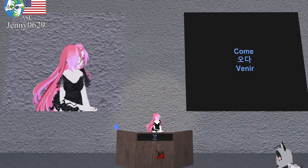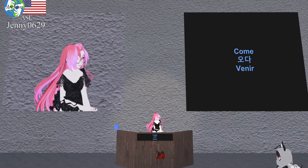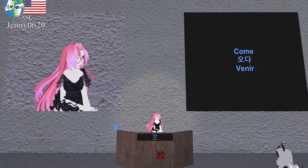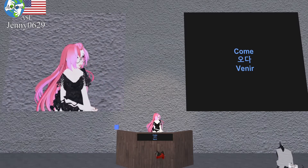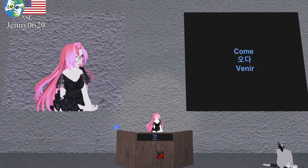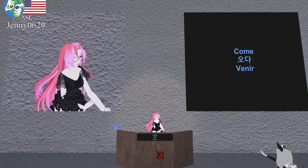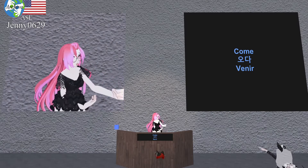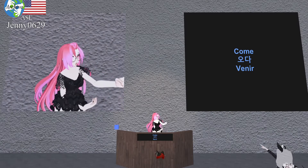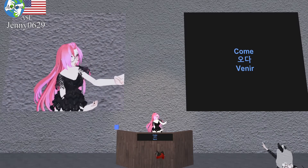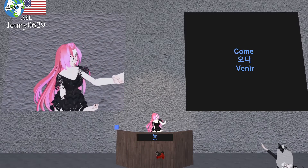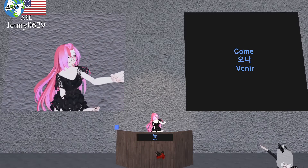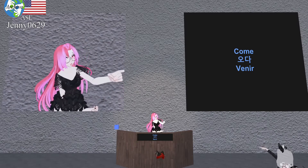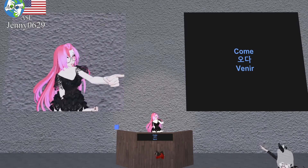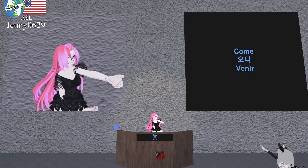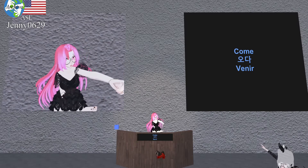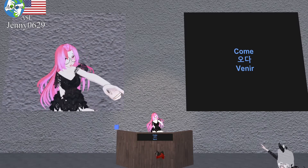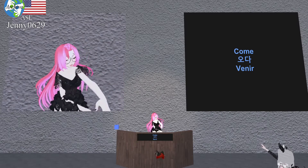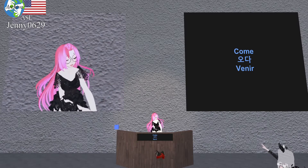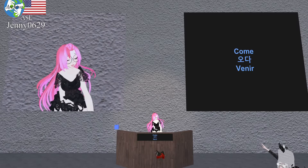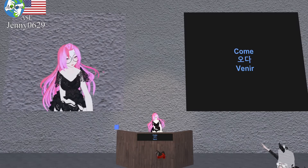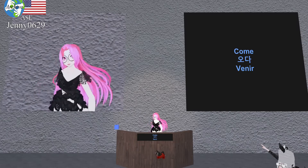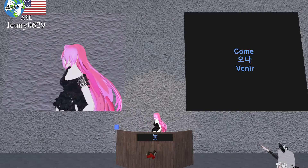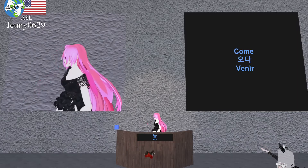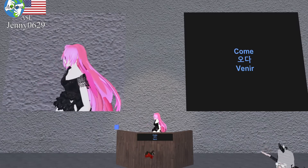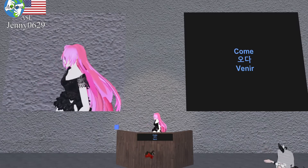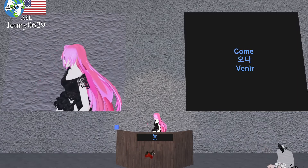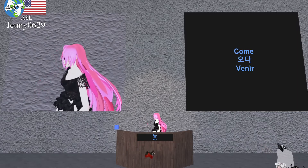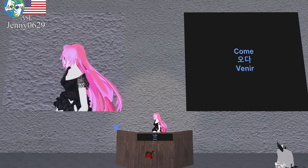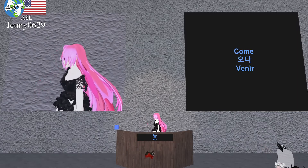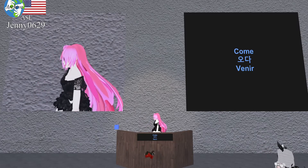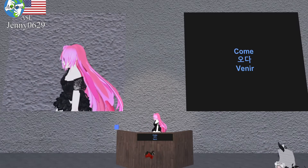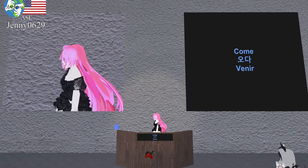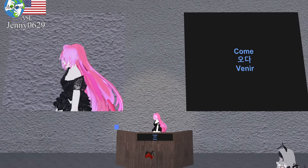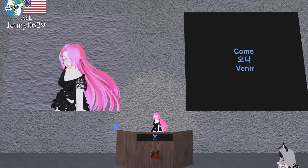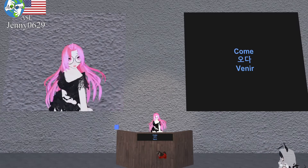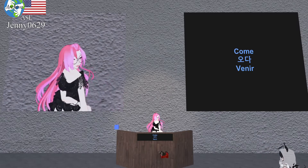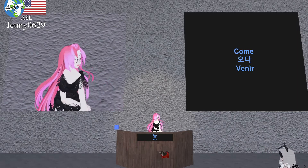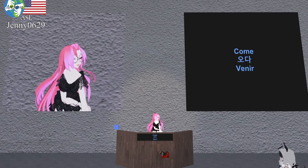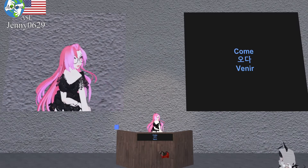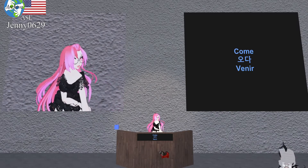No? Okay. Anybody else? Oh, me? No. Hi, Decent. Oh, man.